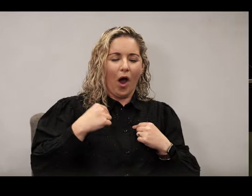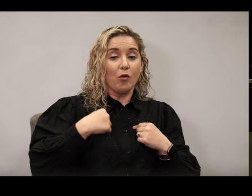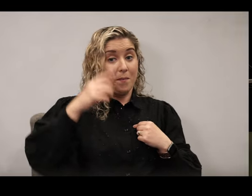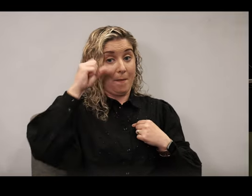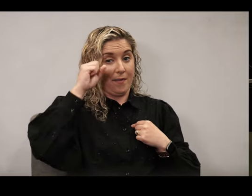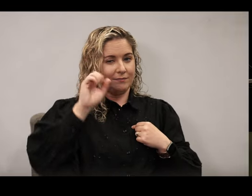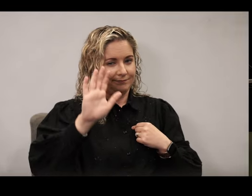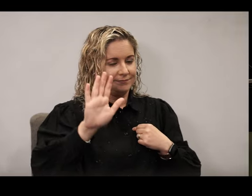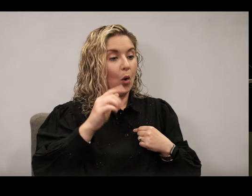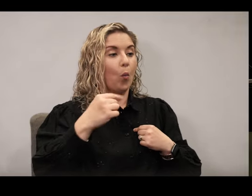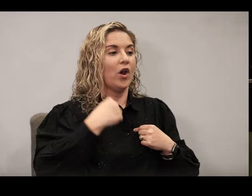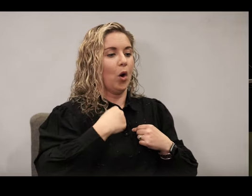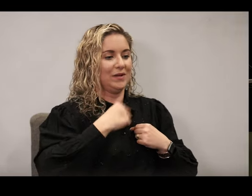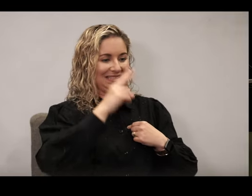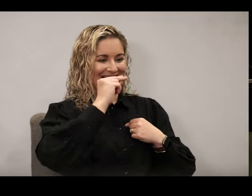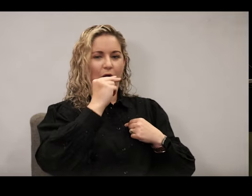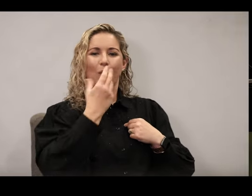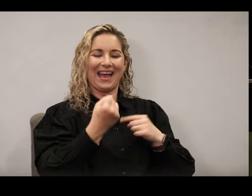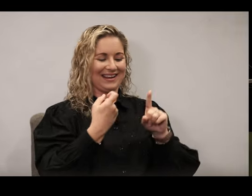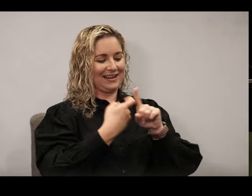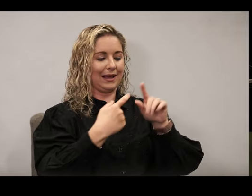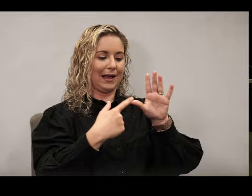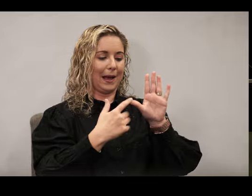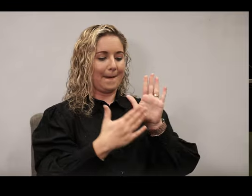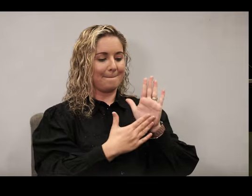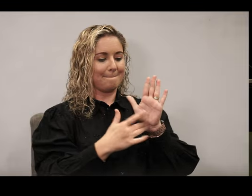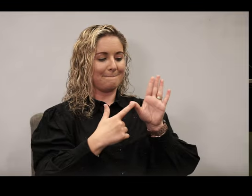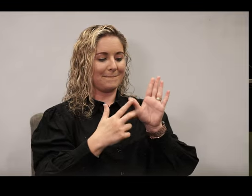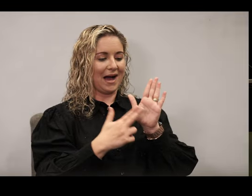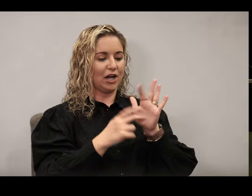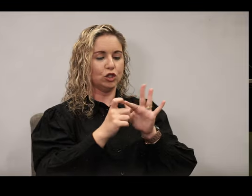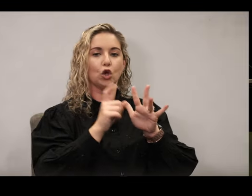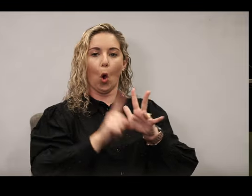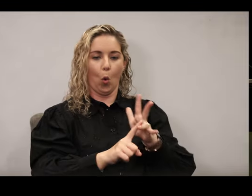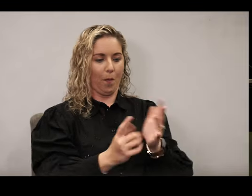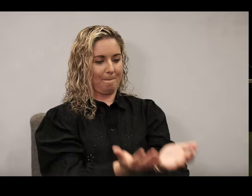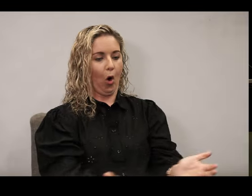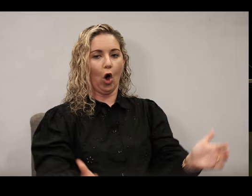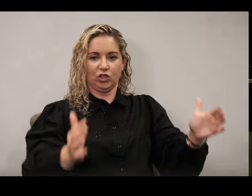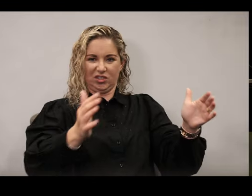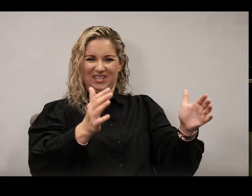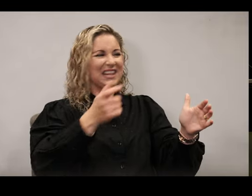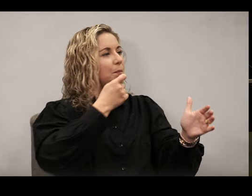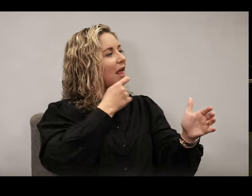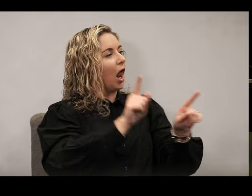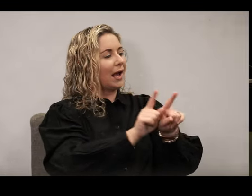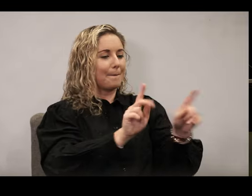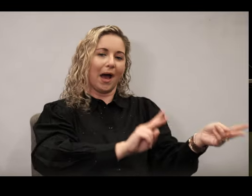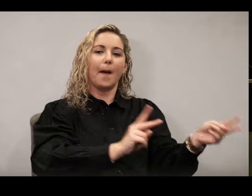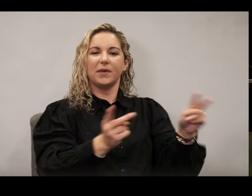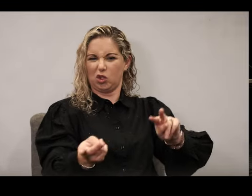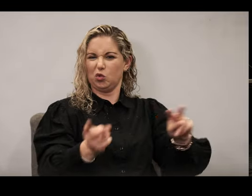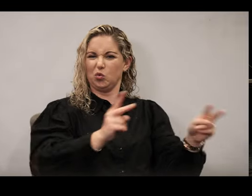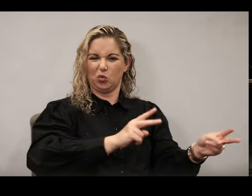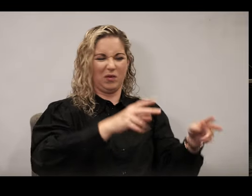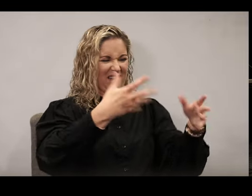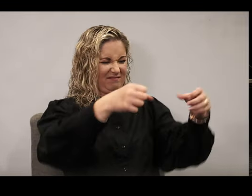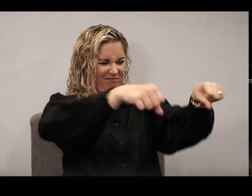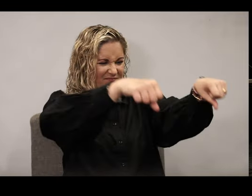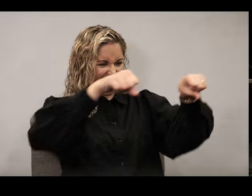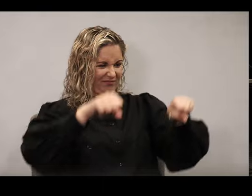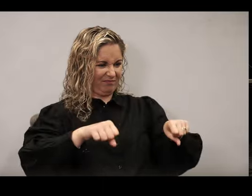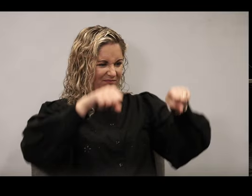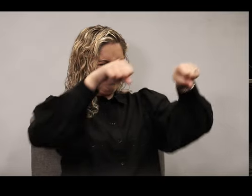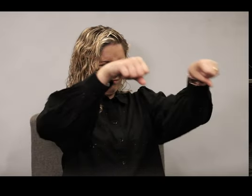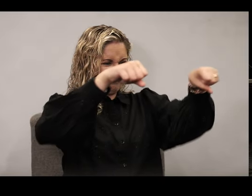kid, we used to have this thing called a Kamado pot, which is like a huge ceramic Weber set about this high, coals in the bottom, cook the